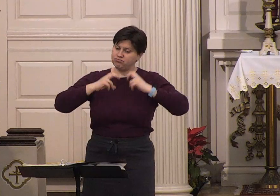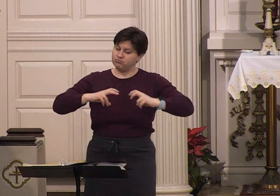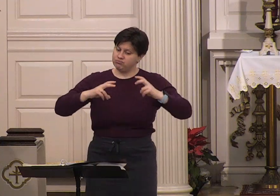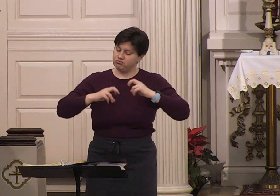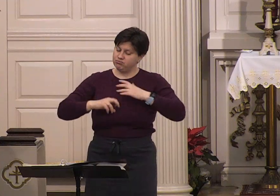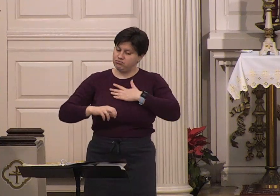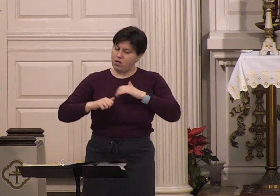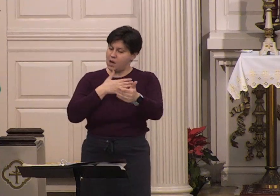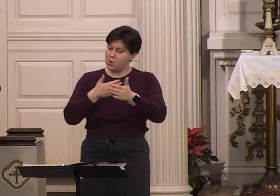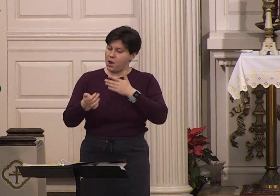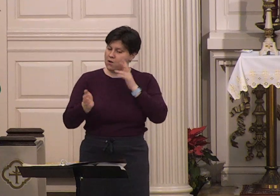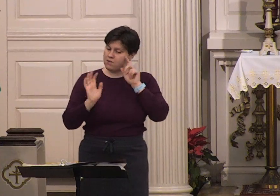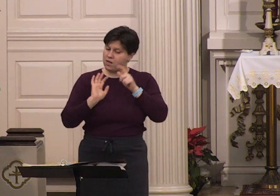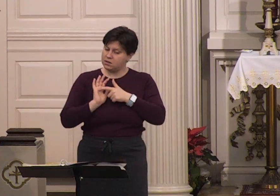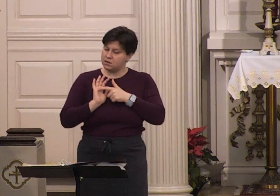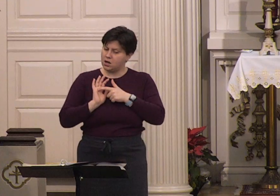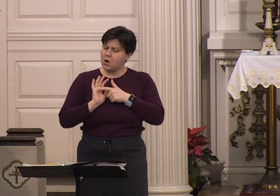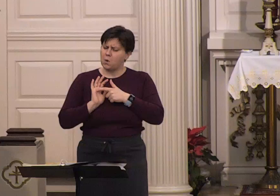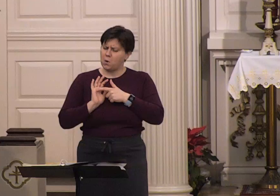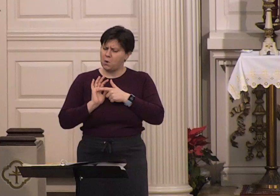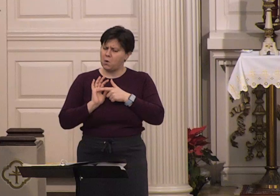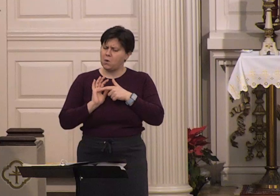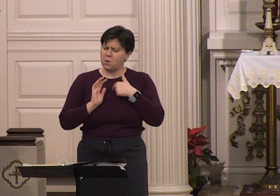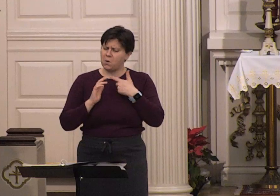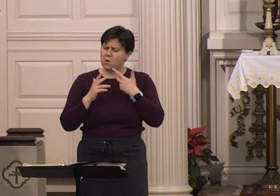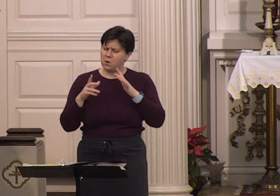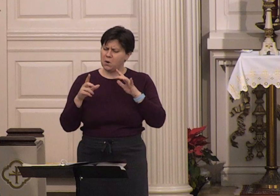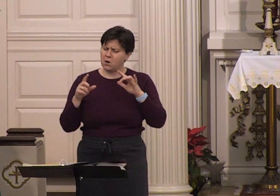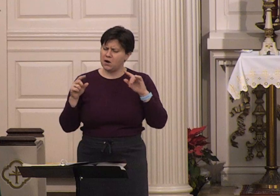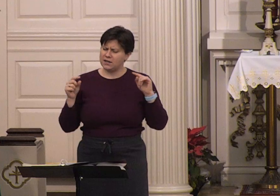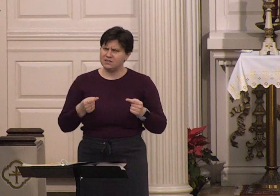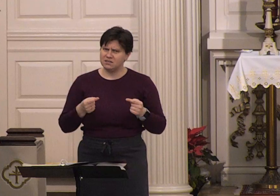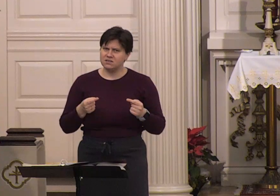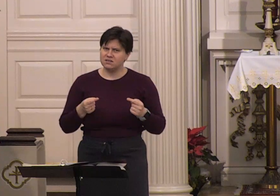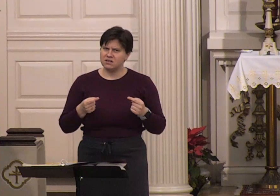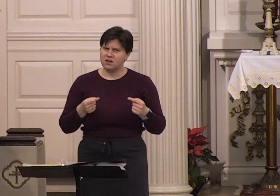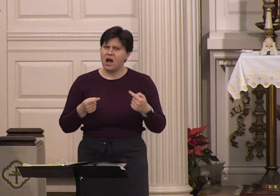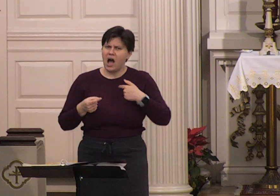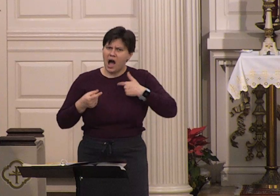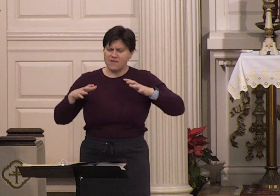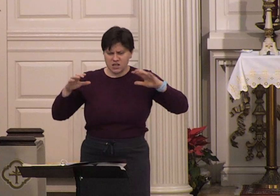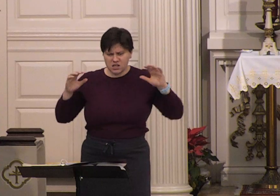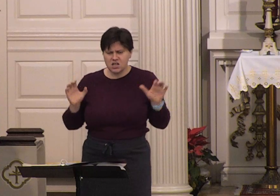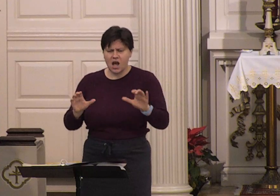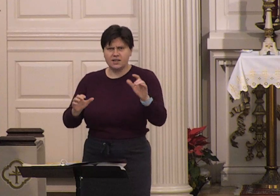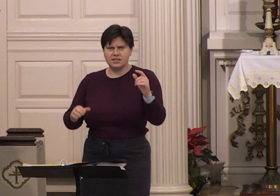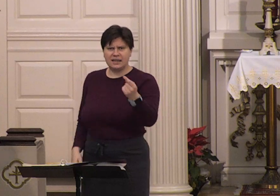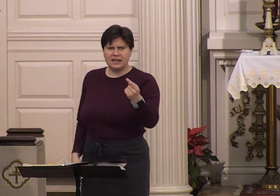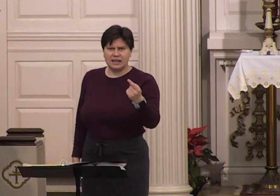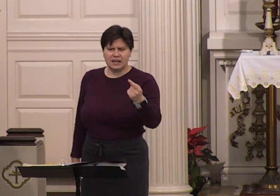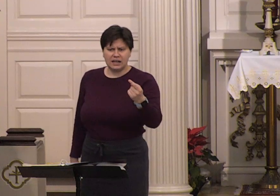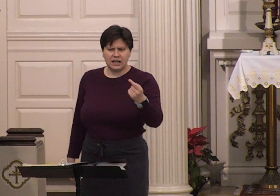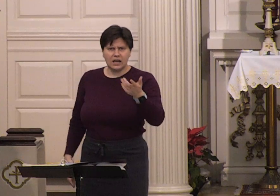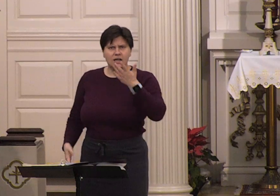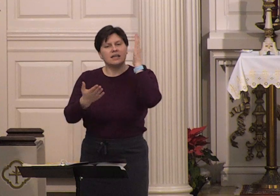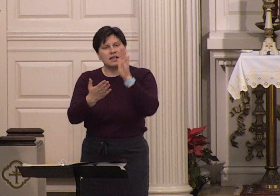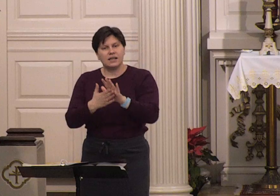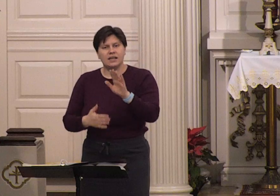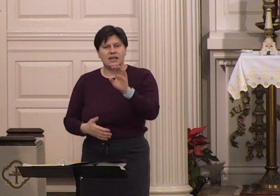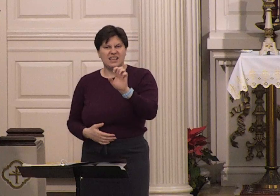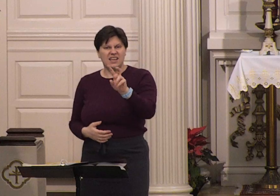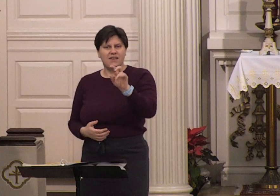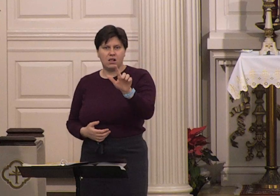we realize, I have sinned. I have committed an act which is evil, which